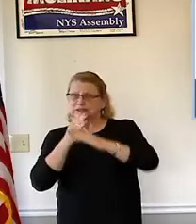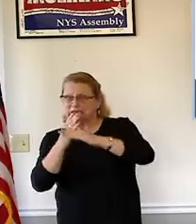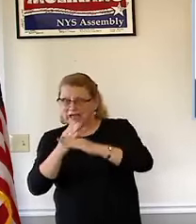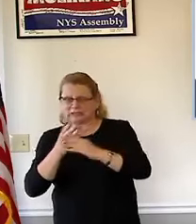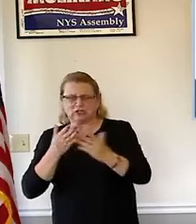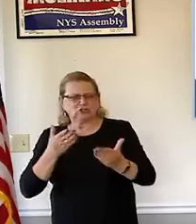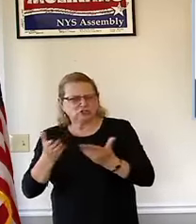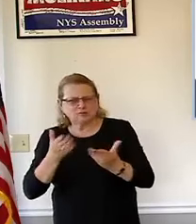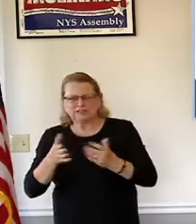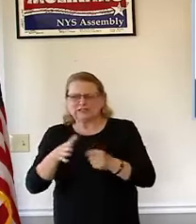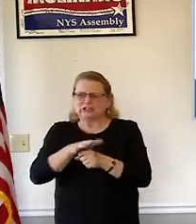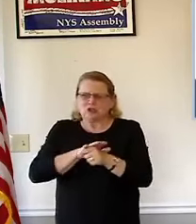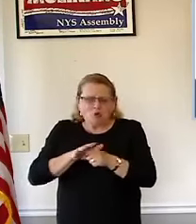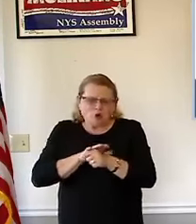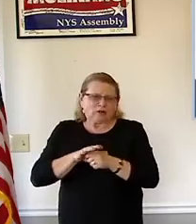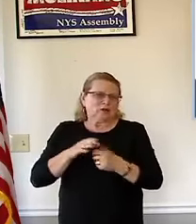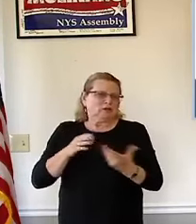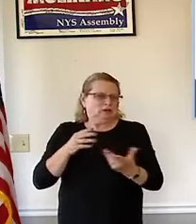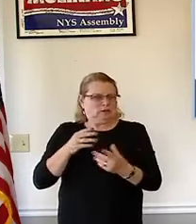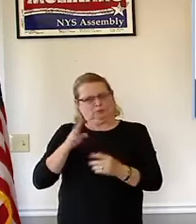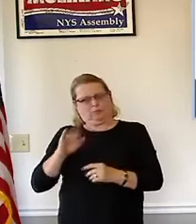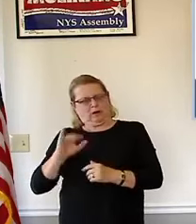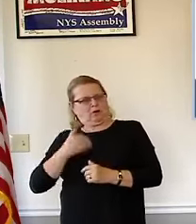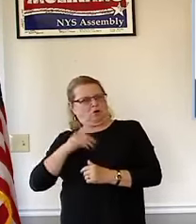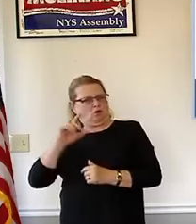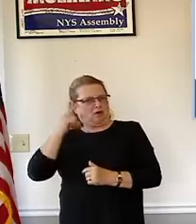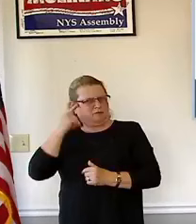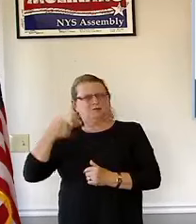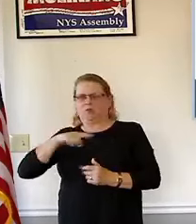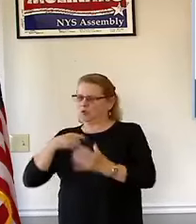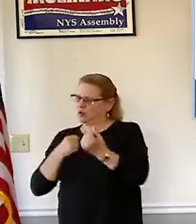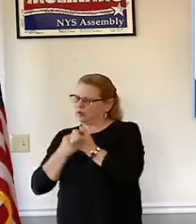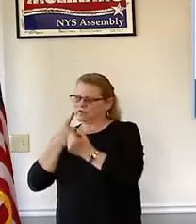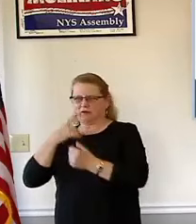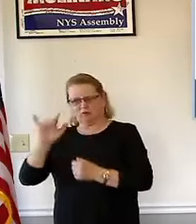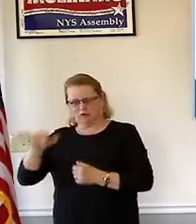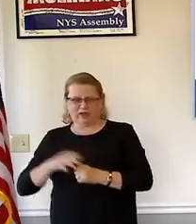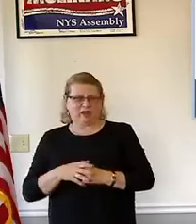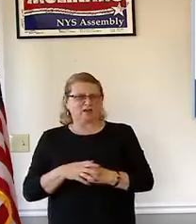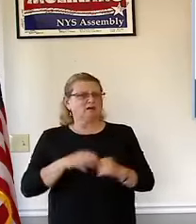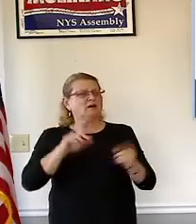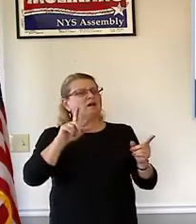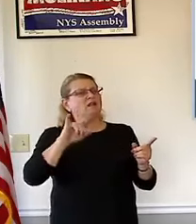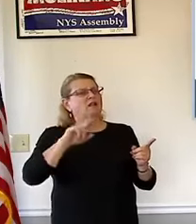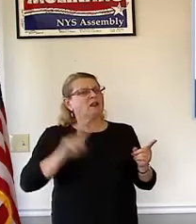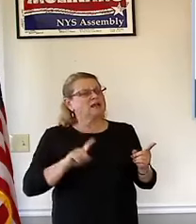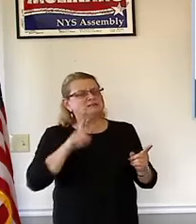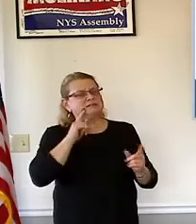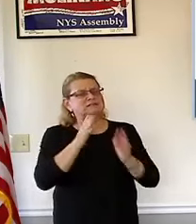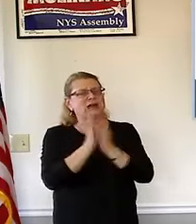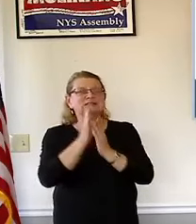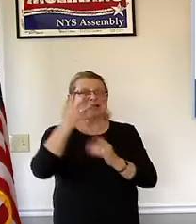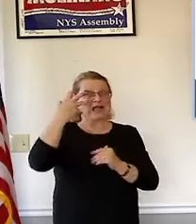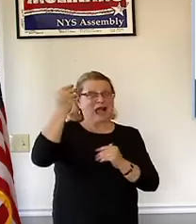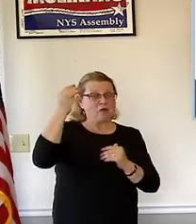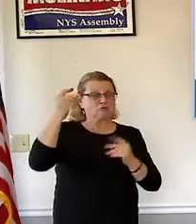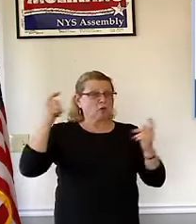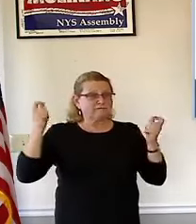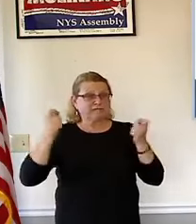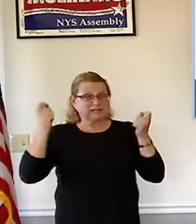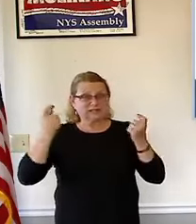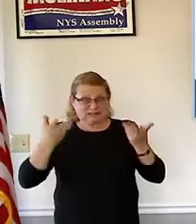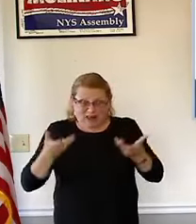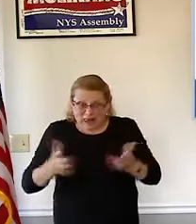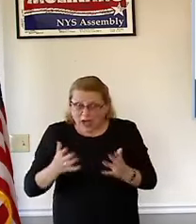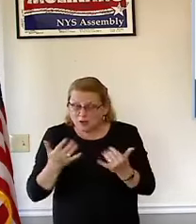local government provides, and we'll continue to advocate for that. Ron, Liz is asking if outdoor fitness is allowed now, or do they need to